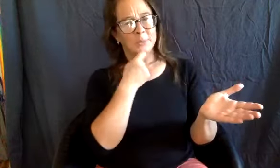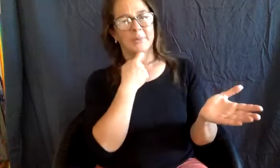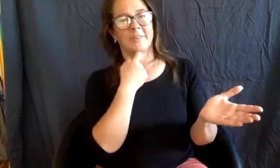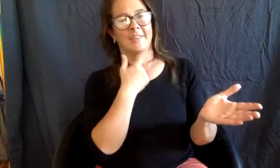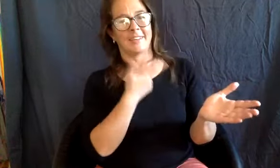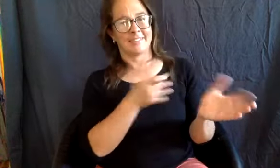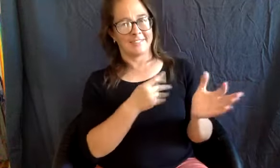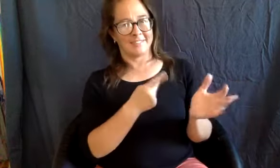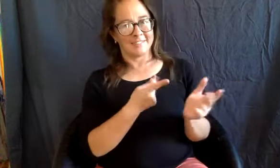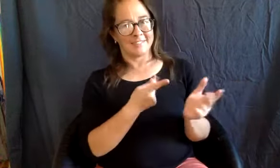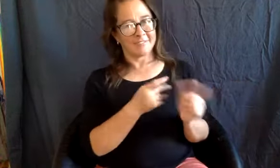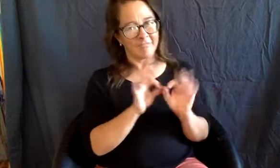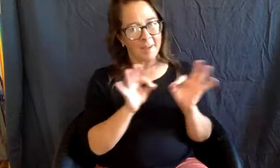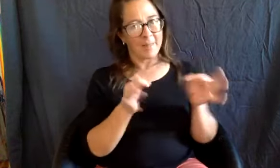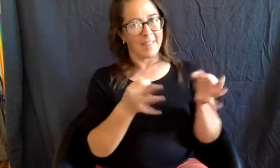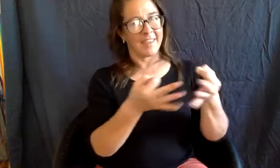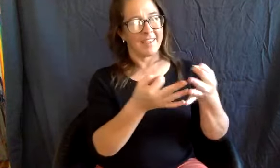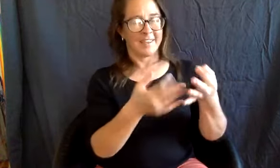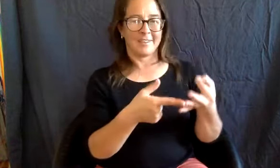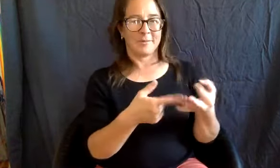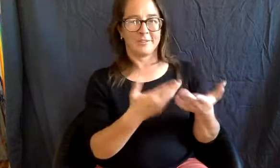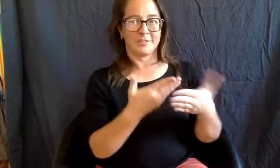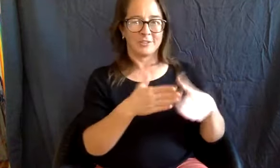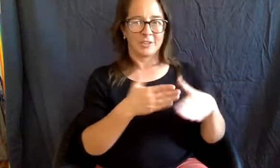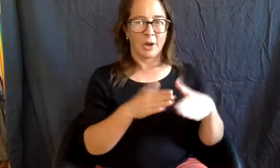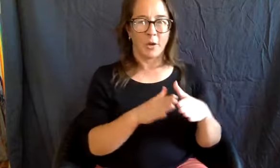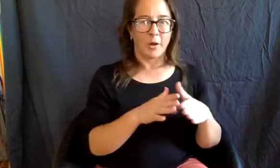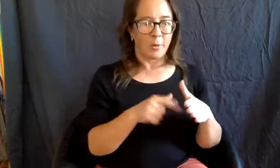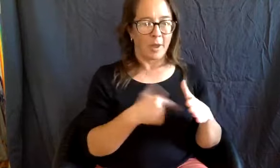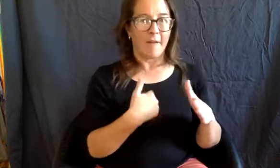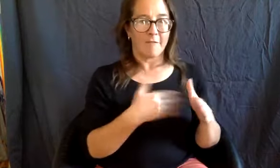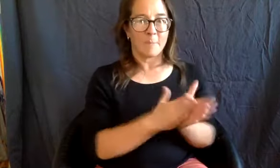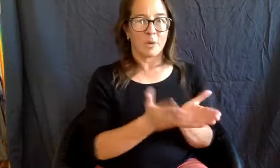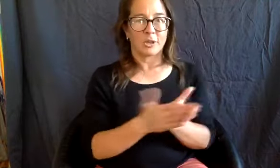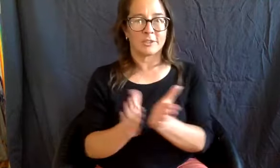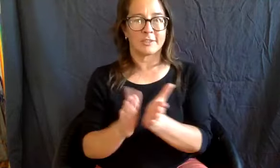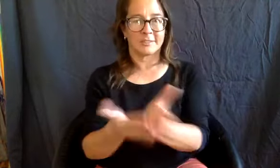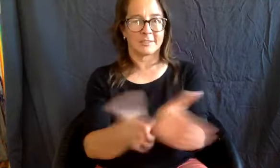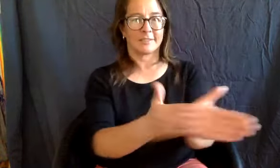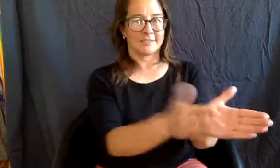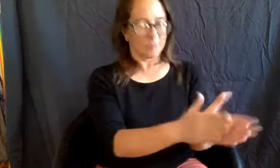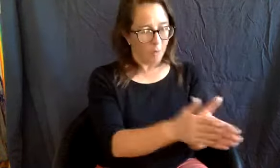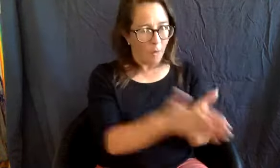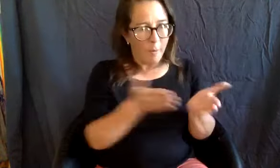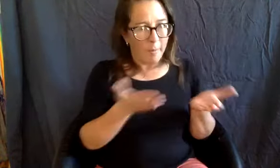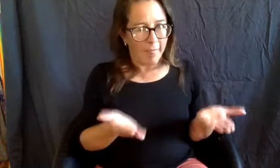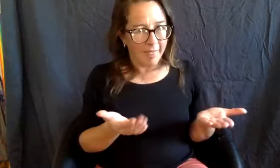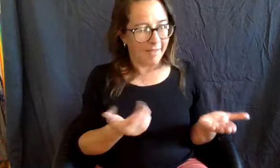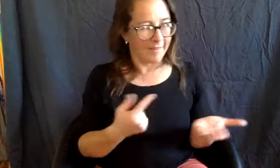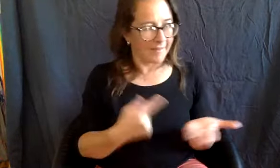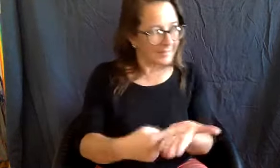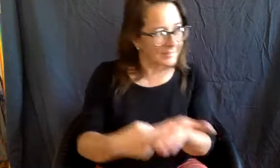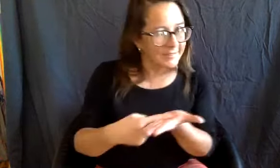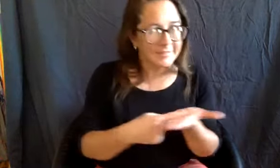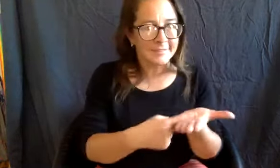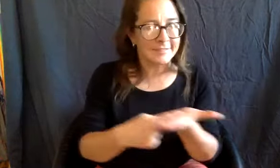off before I'm dead. So if you can kind of speed up the process here, that would be good. And I'd like to tell you that, yes, last month I finally finished